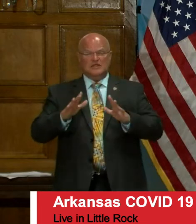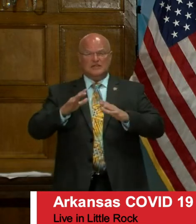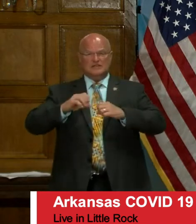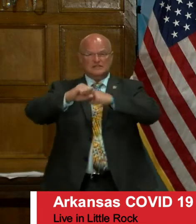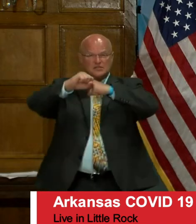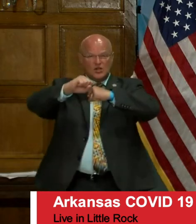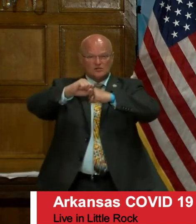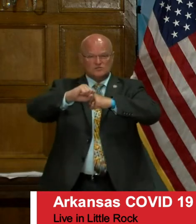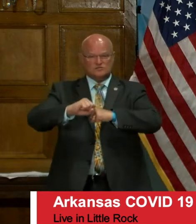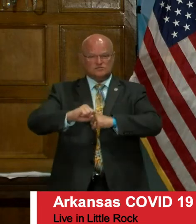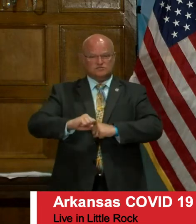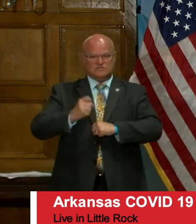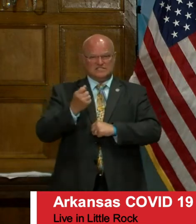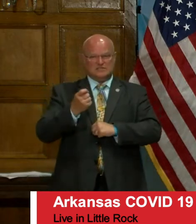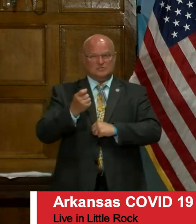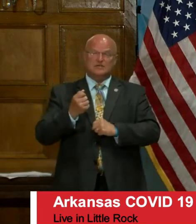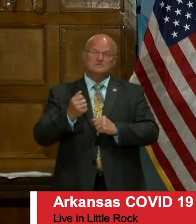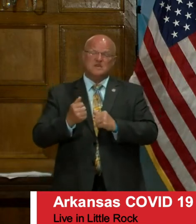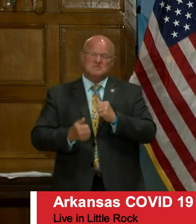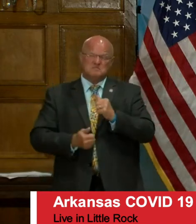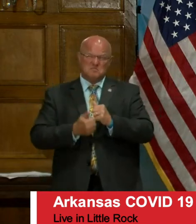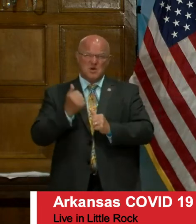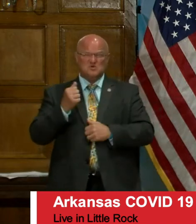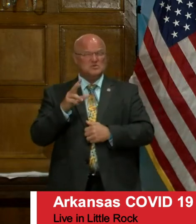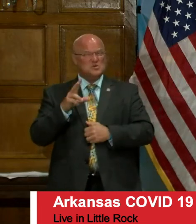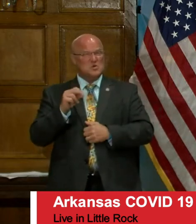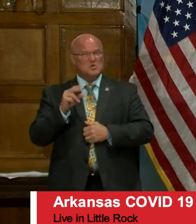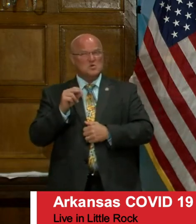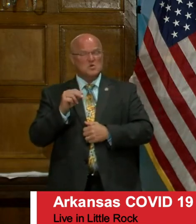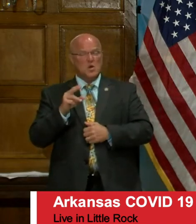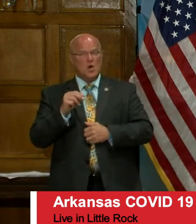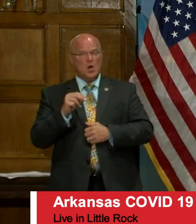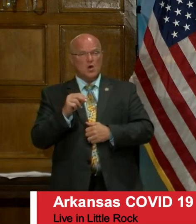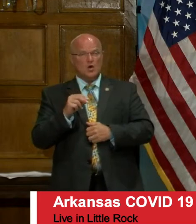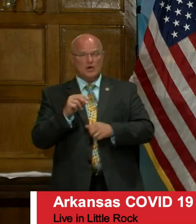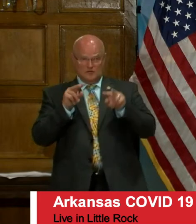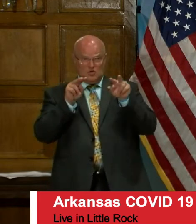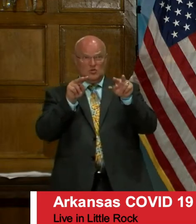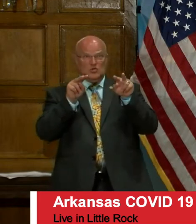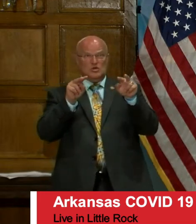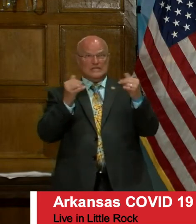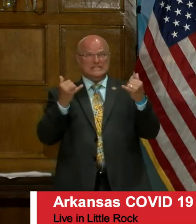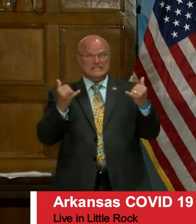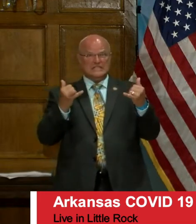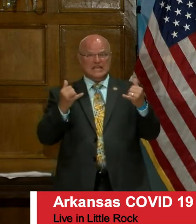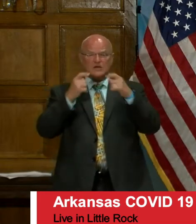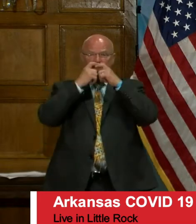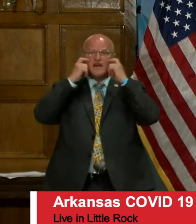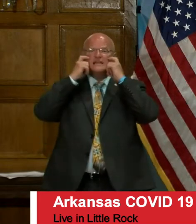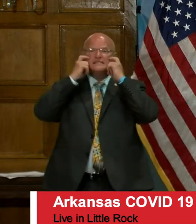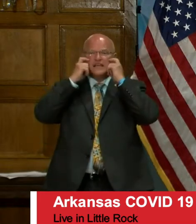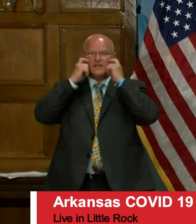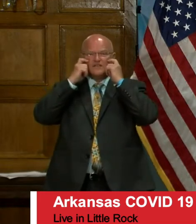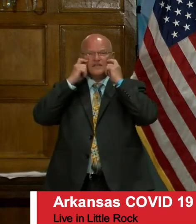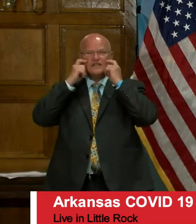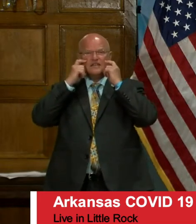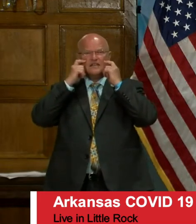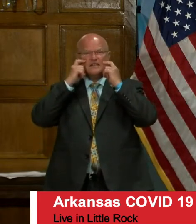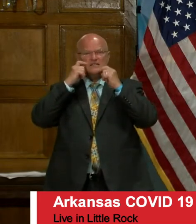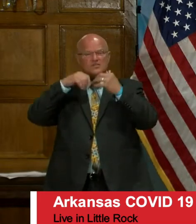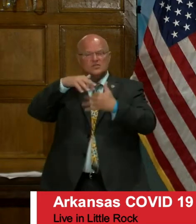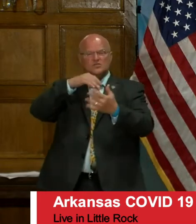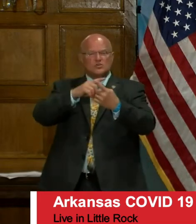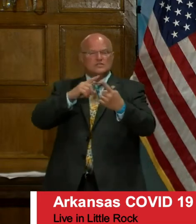guard down, by and large, no. I mean, if you look at today in face coverings, wearing masks,